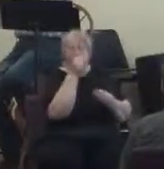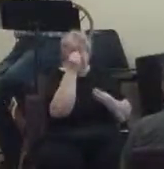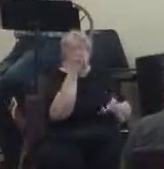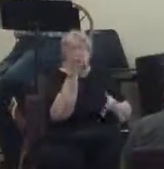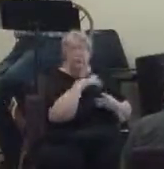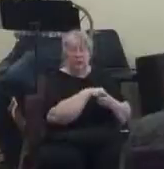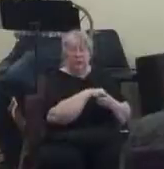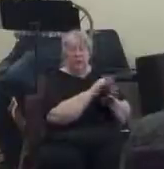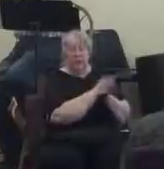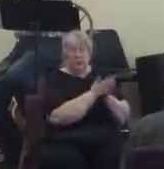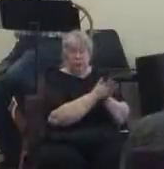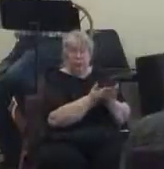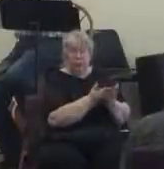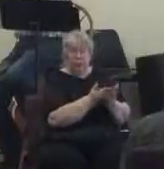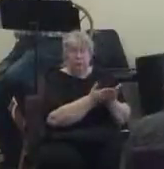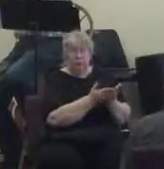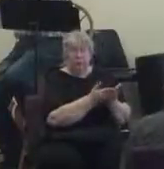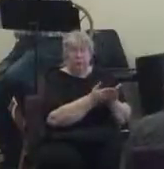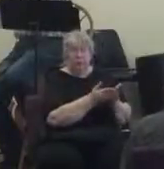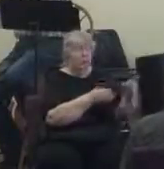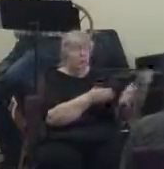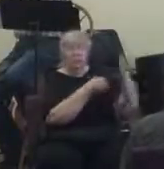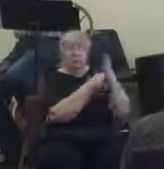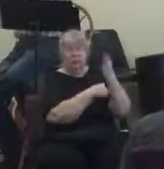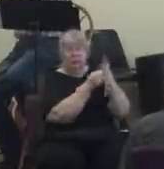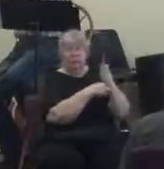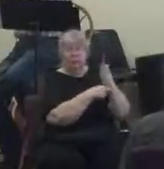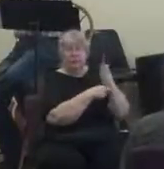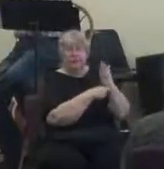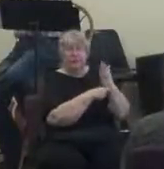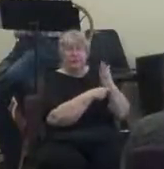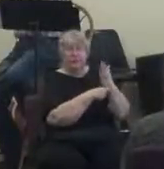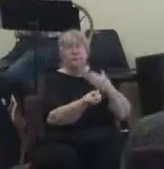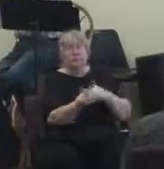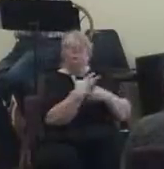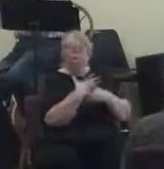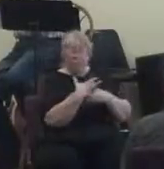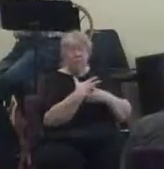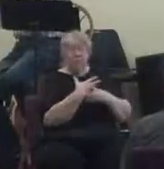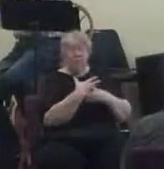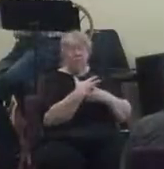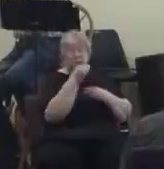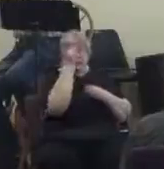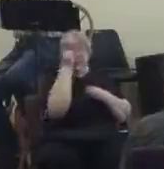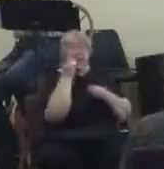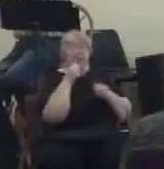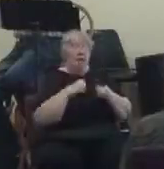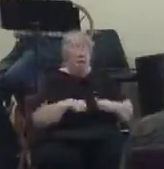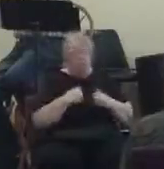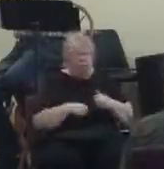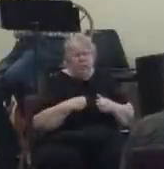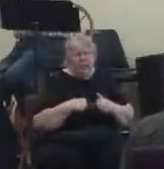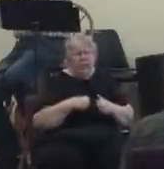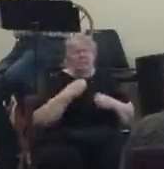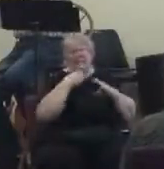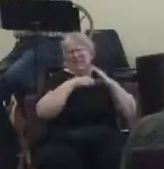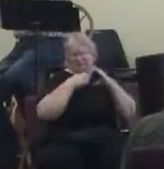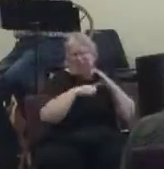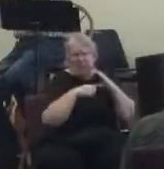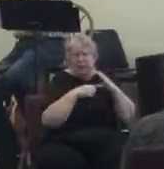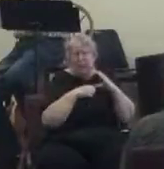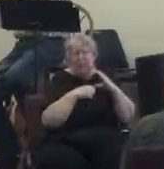to give you a report. If you give us your address or your email or whatever, when I come back in later July, I